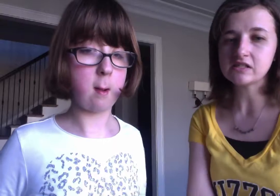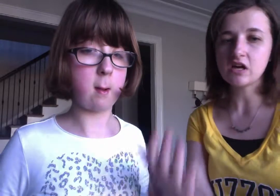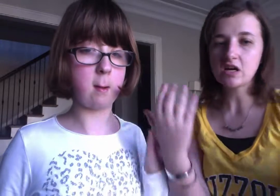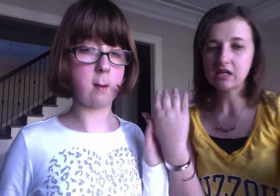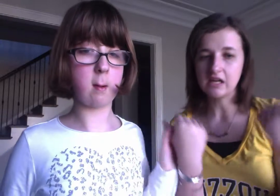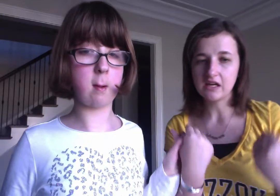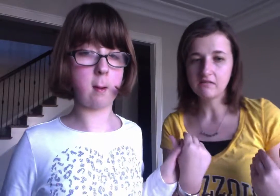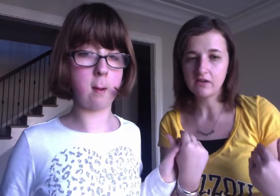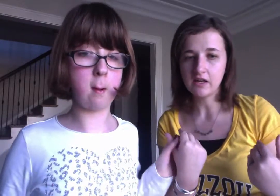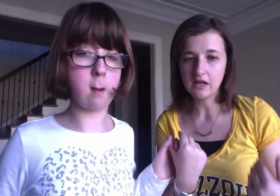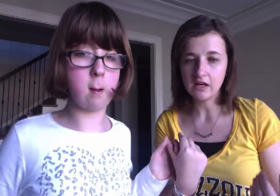start